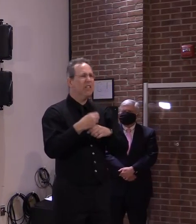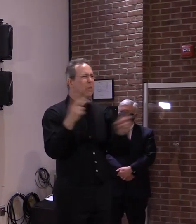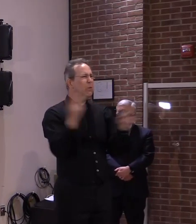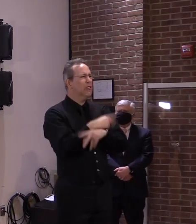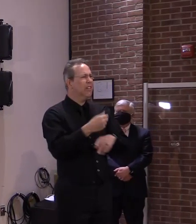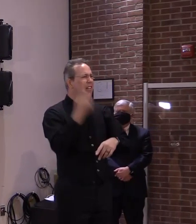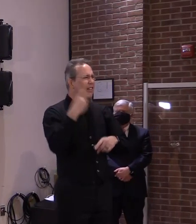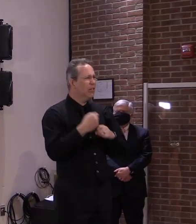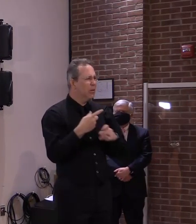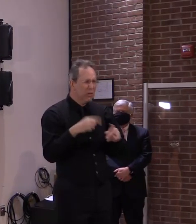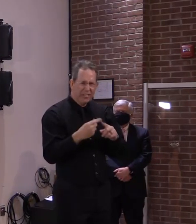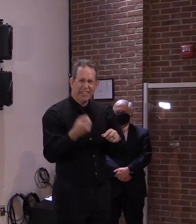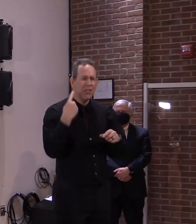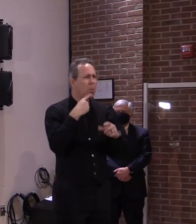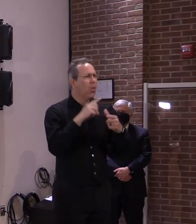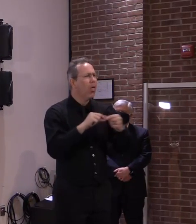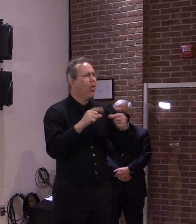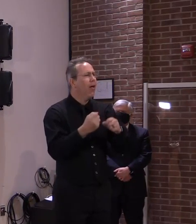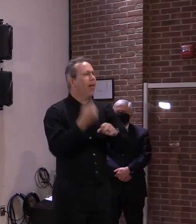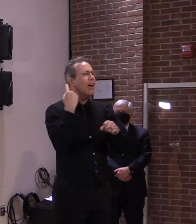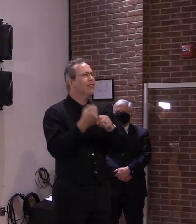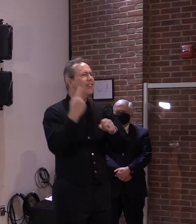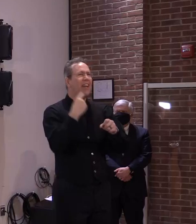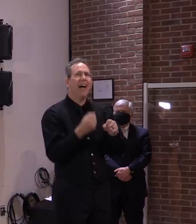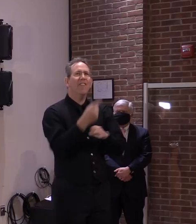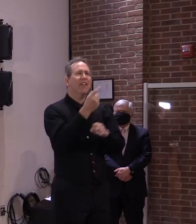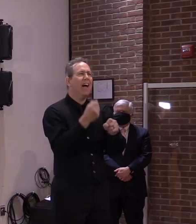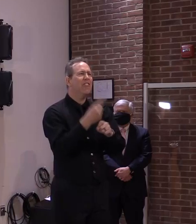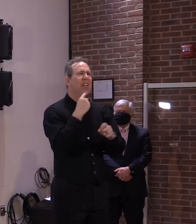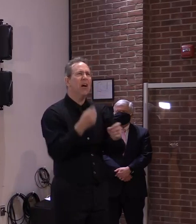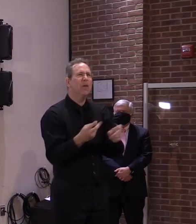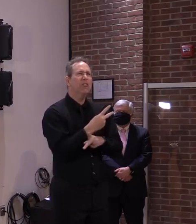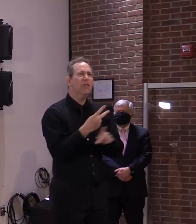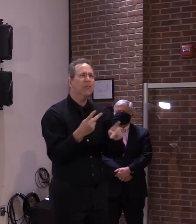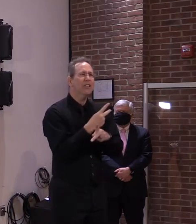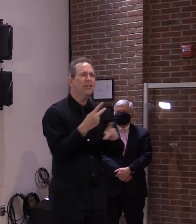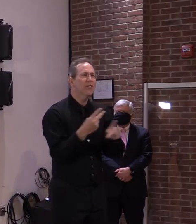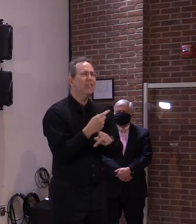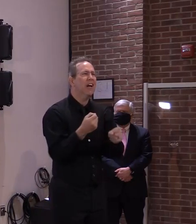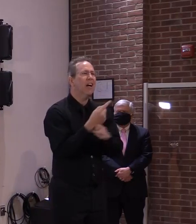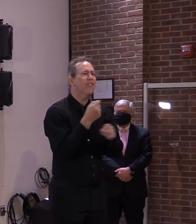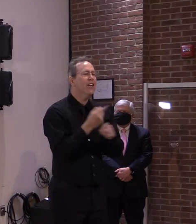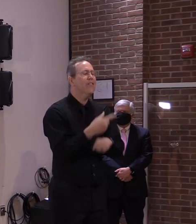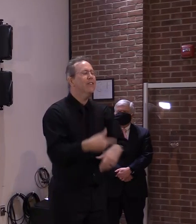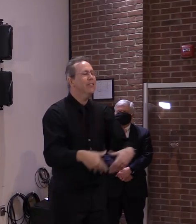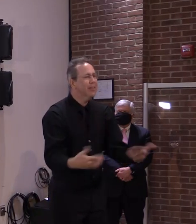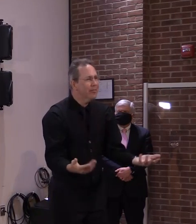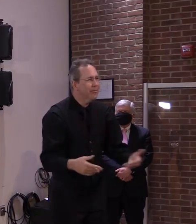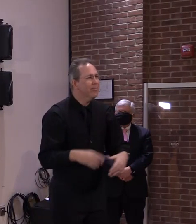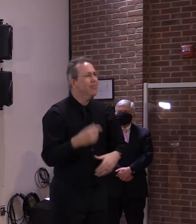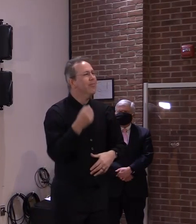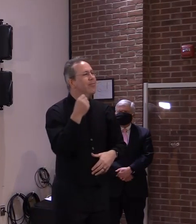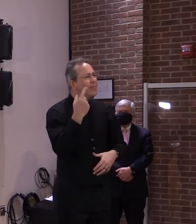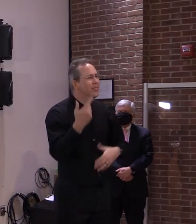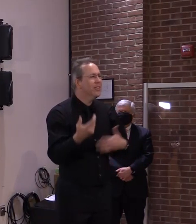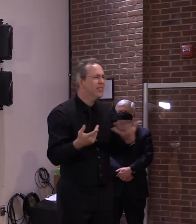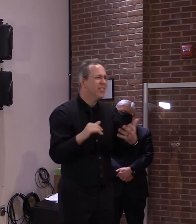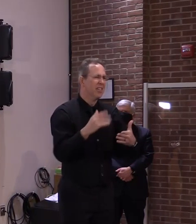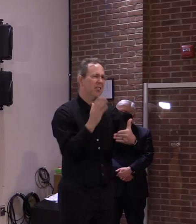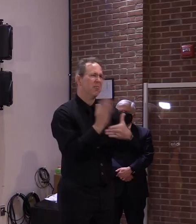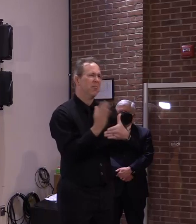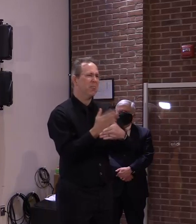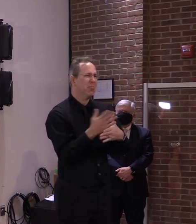But it's about typical. From my perspective, it's about typical. Our road going to my house is